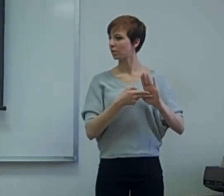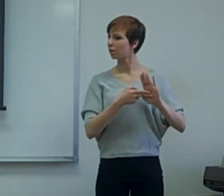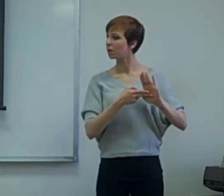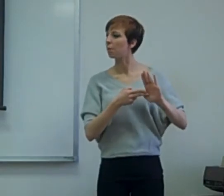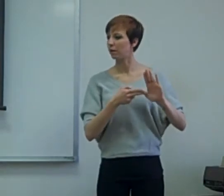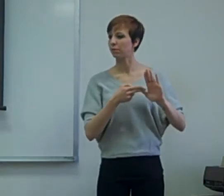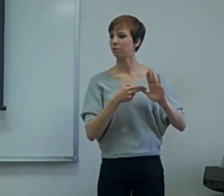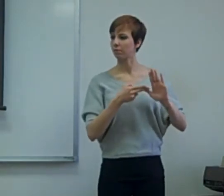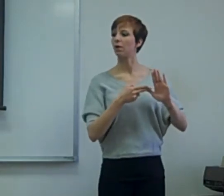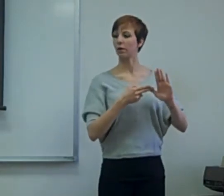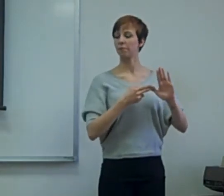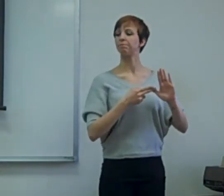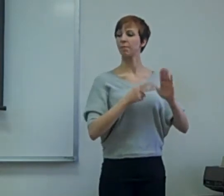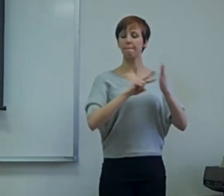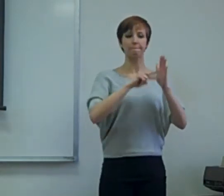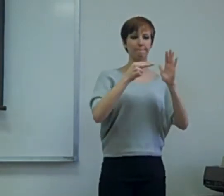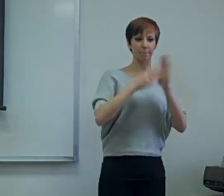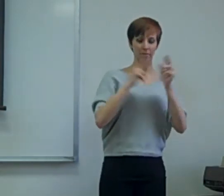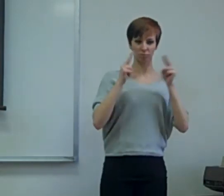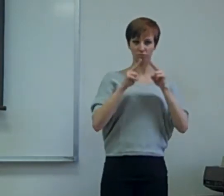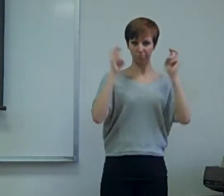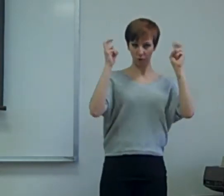Meaning reconstruction theory. Yeah.